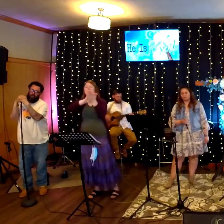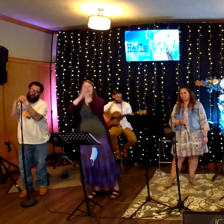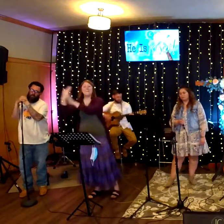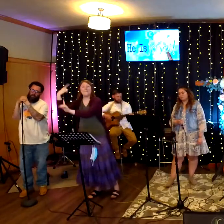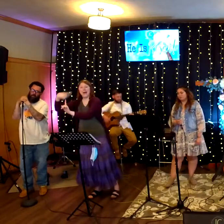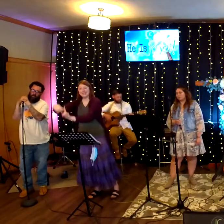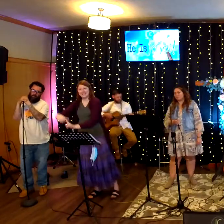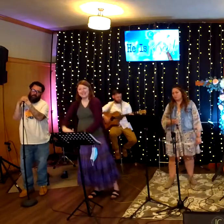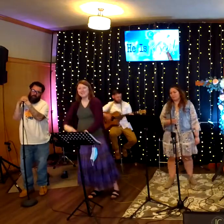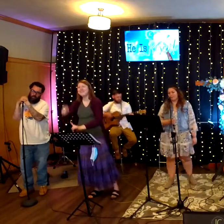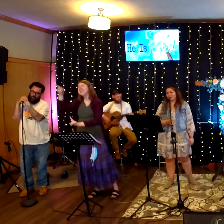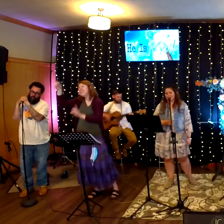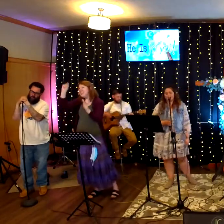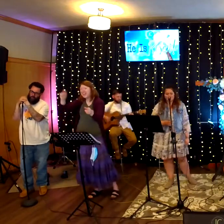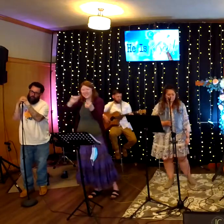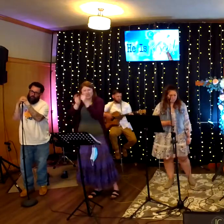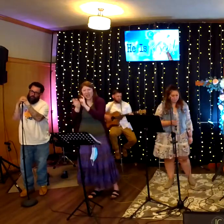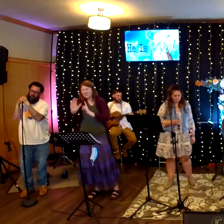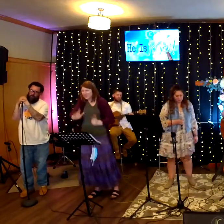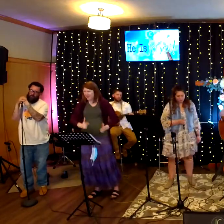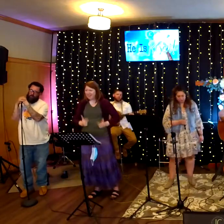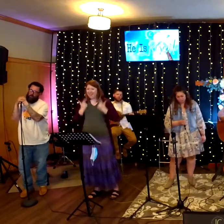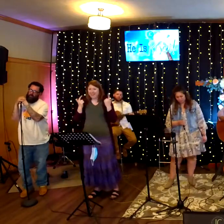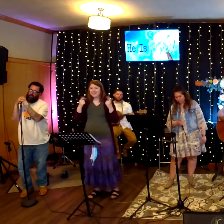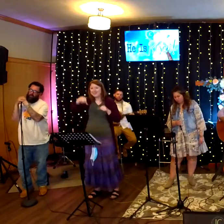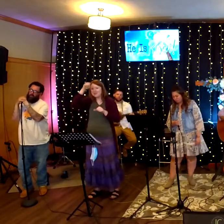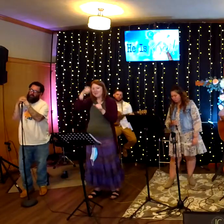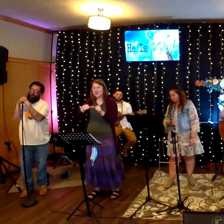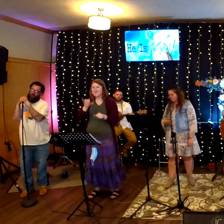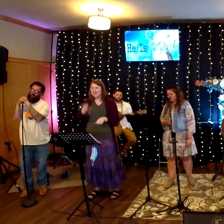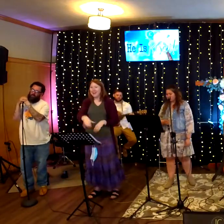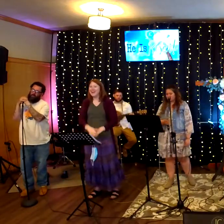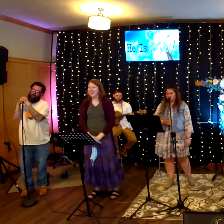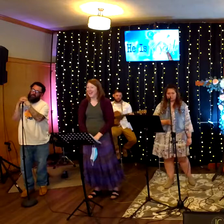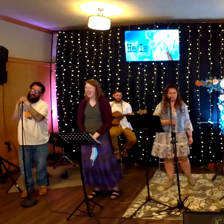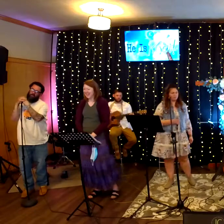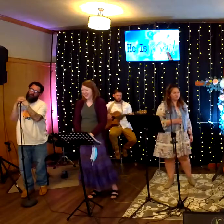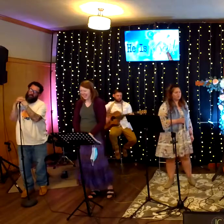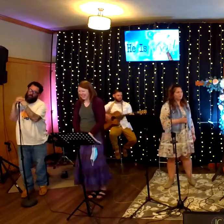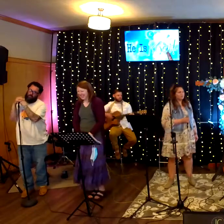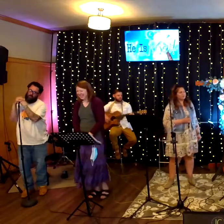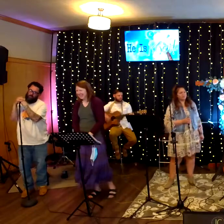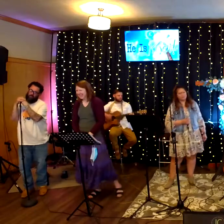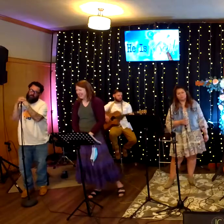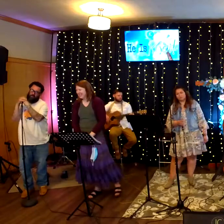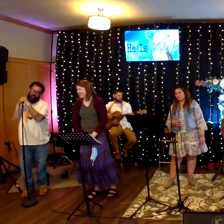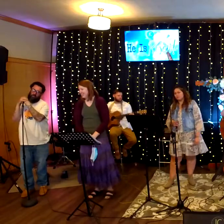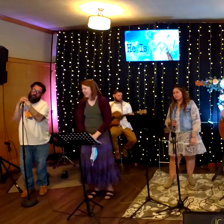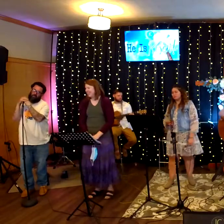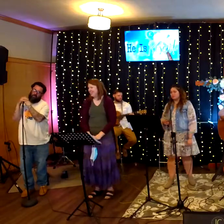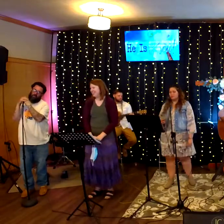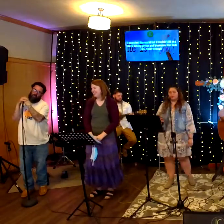this next song, just keep that in mind and just remember how much of a glorious day it is today.